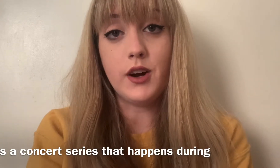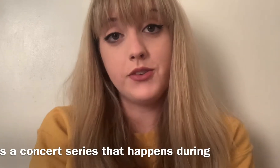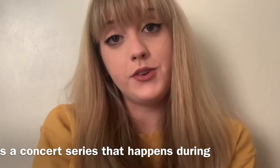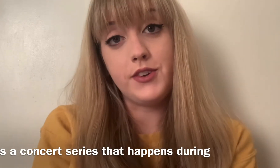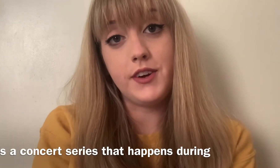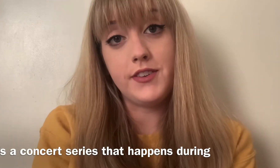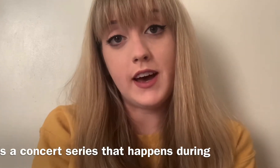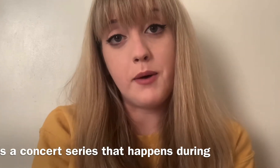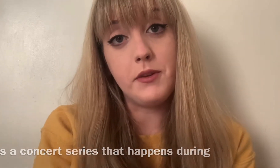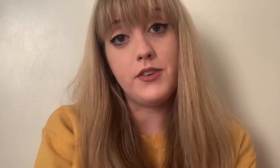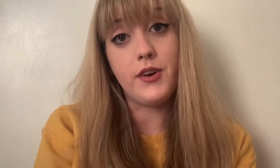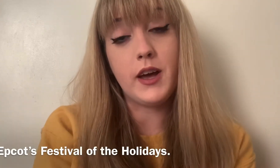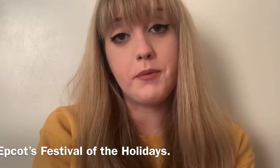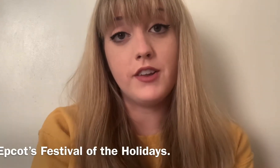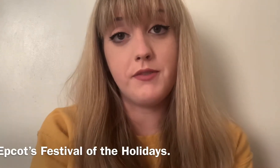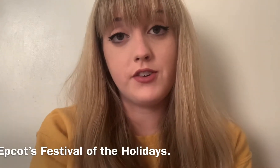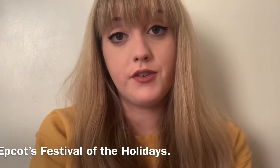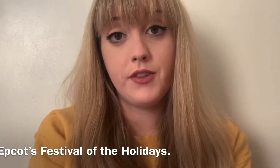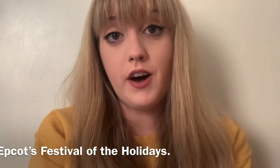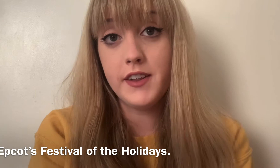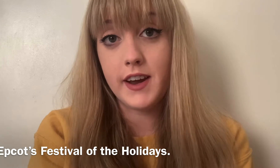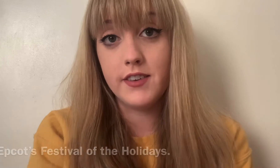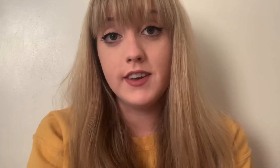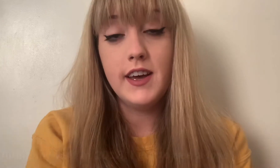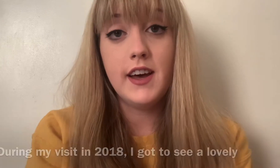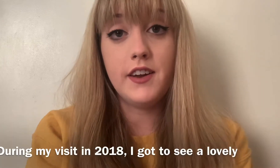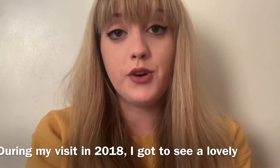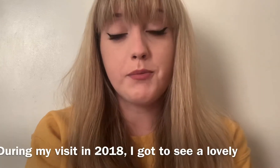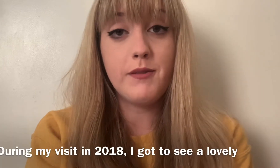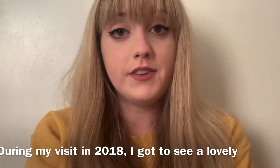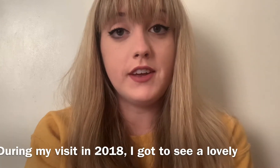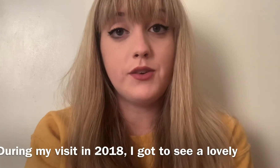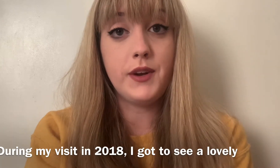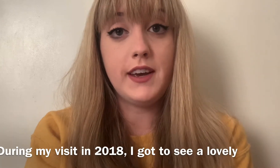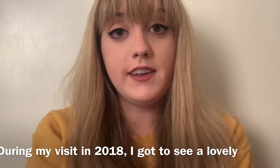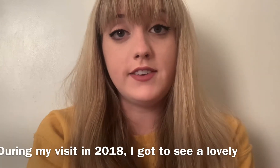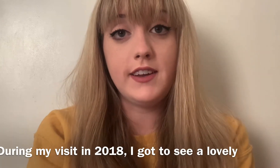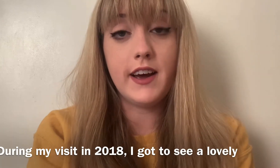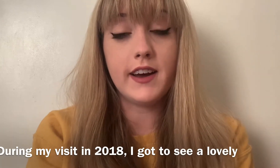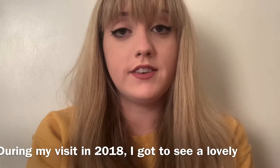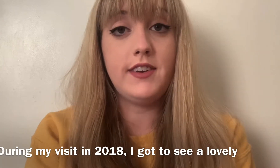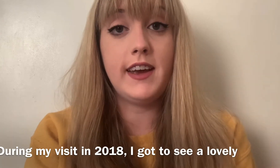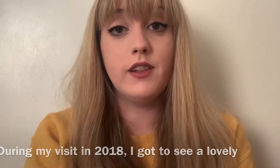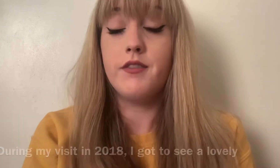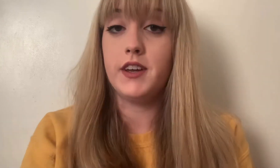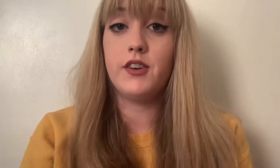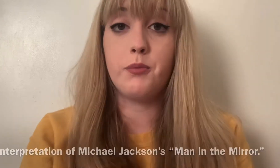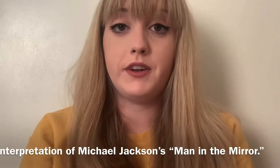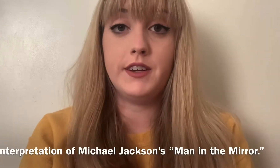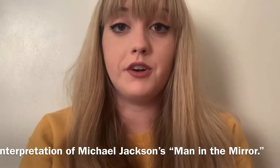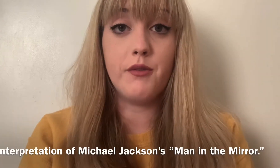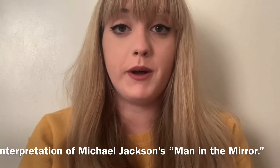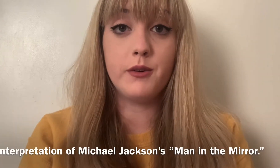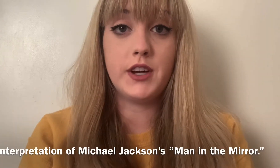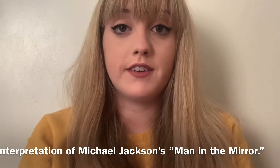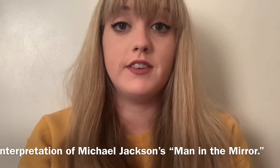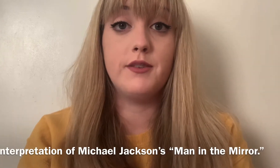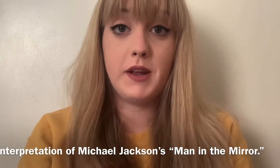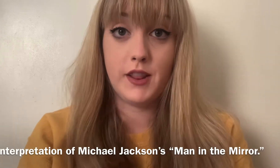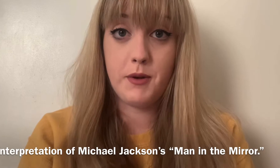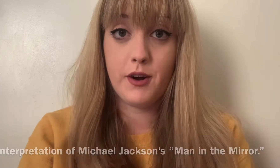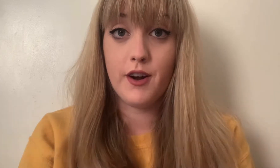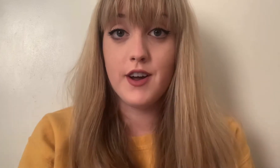is a concert series that happens during Epcot's Festival of the Holidays. During my visit in 2018, I got to see a lovely interpretation of Michael